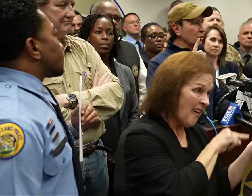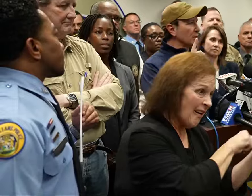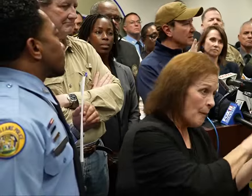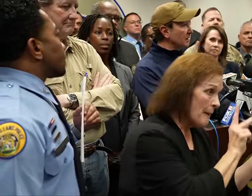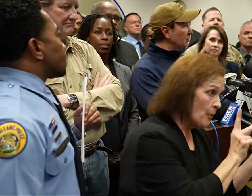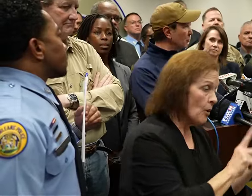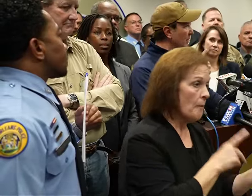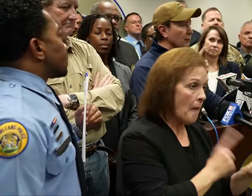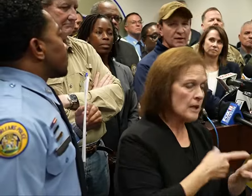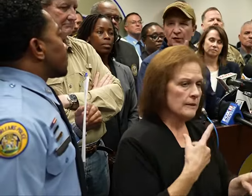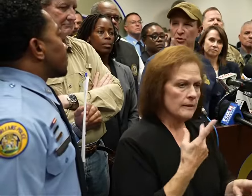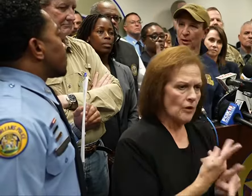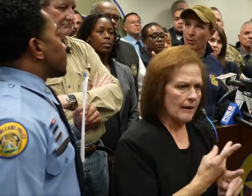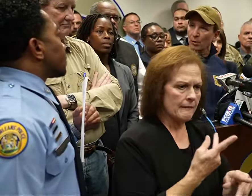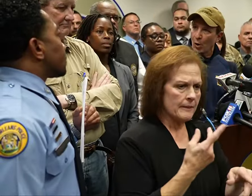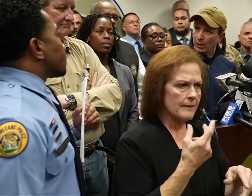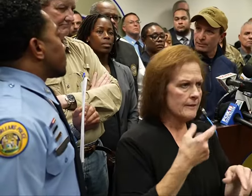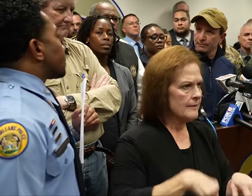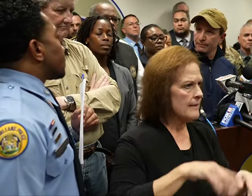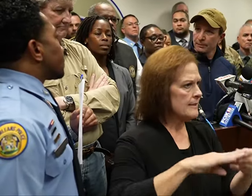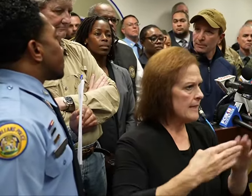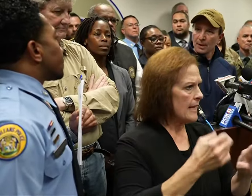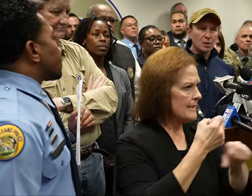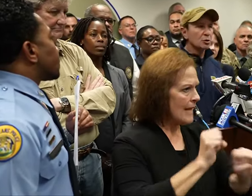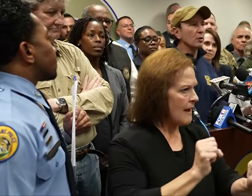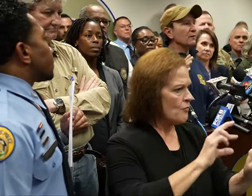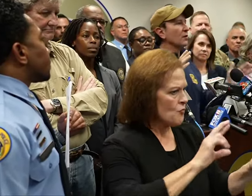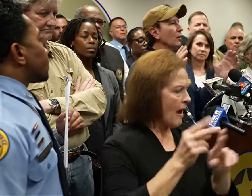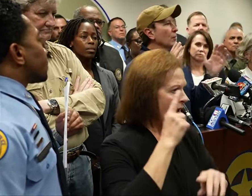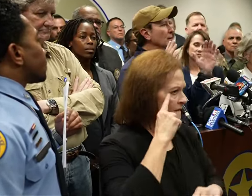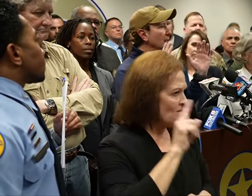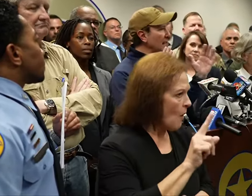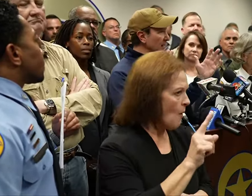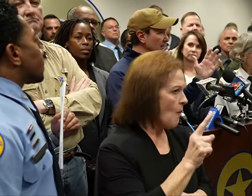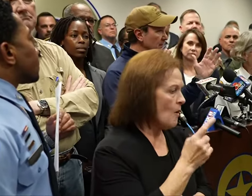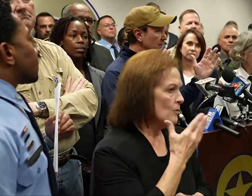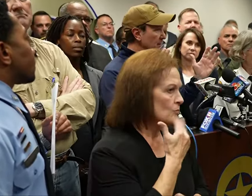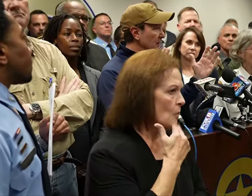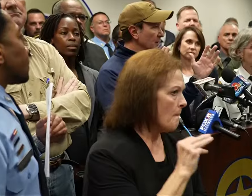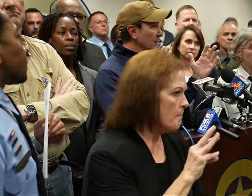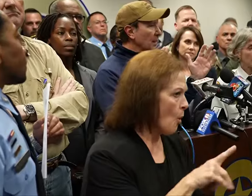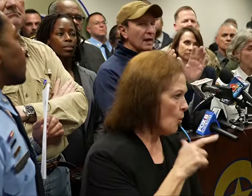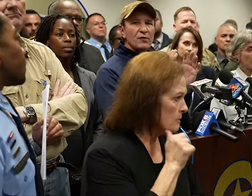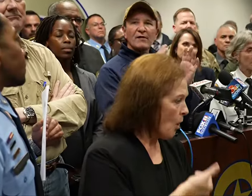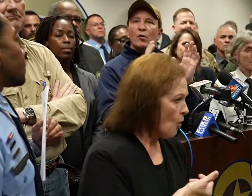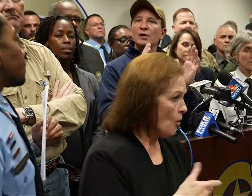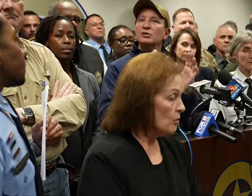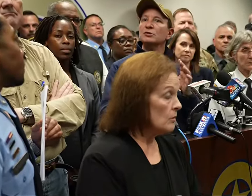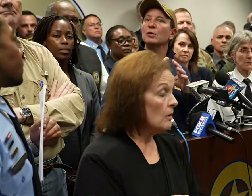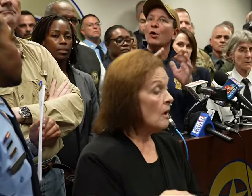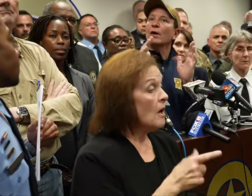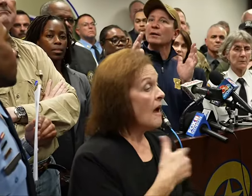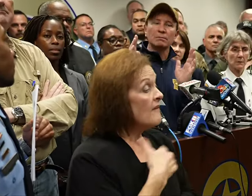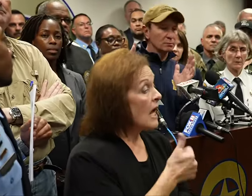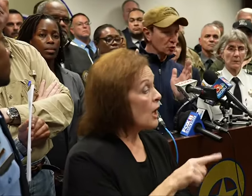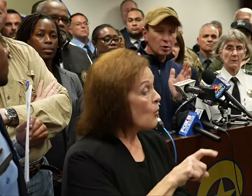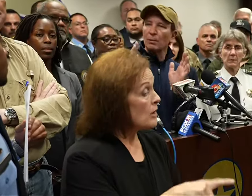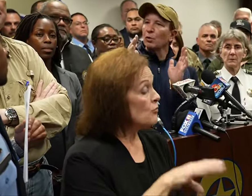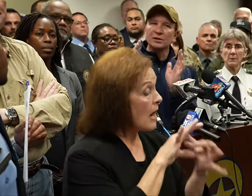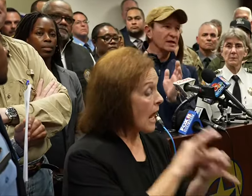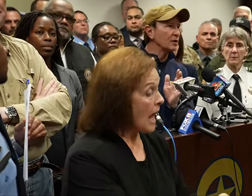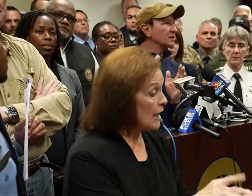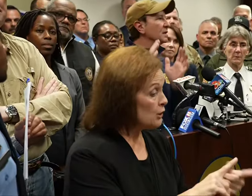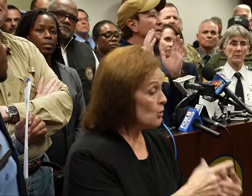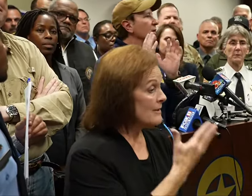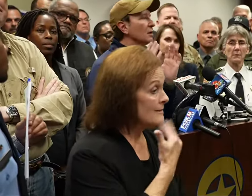and we're securing the city, too. We're getting ready for a Sugar Bowl tomorrow. So if y'all would, again, if you have questions regarding Sugar